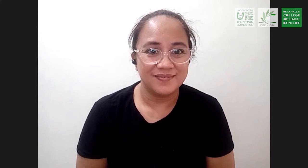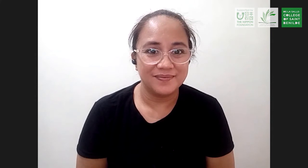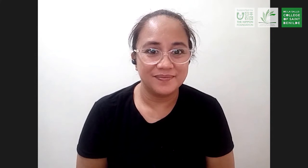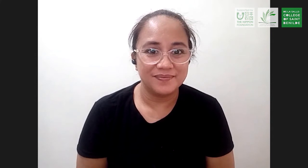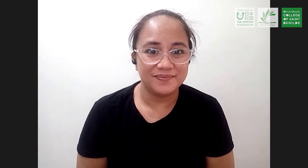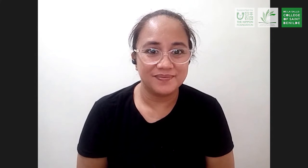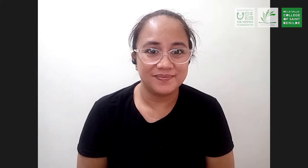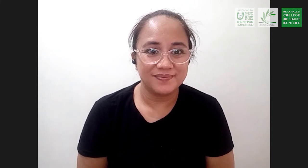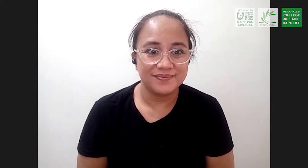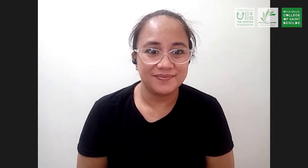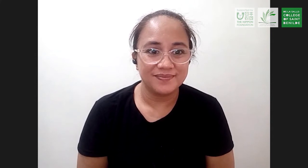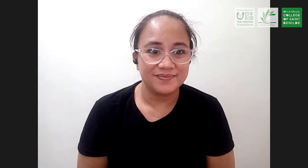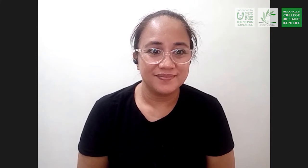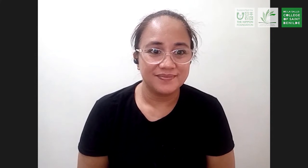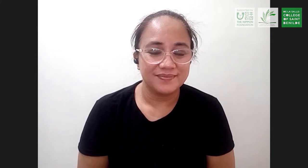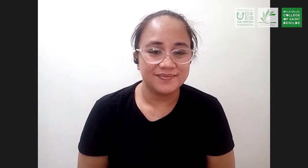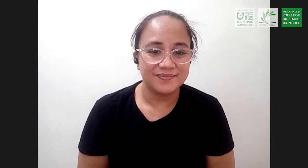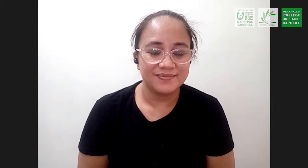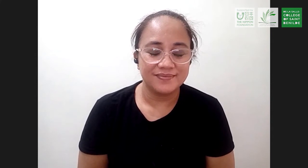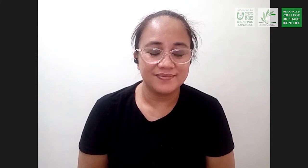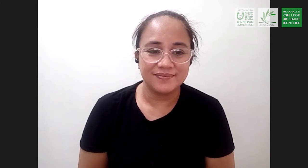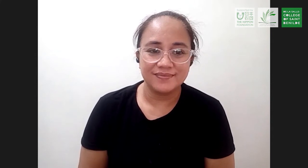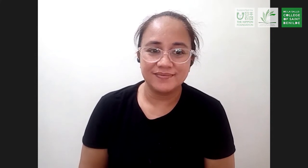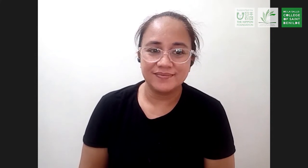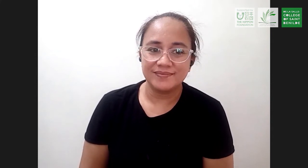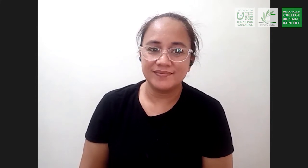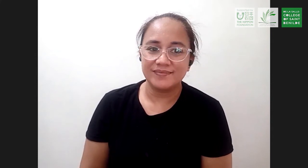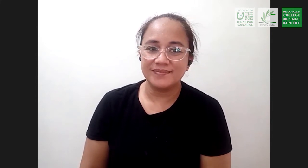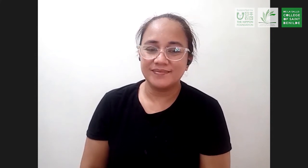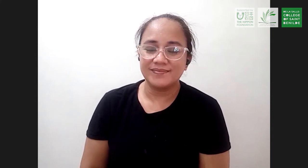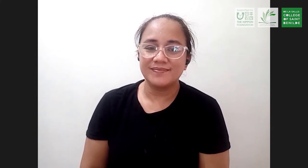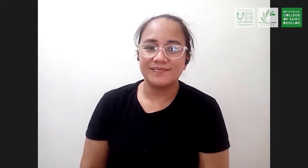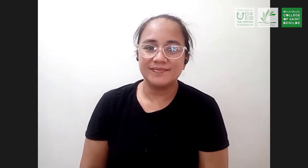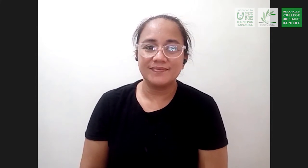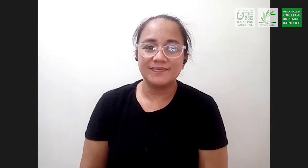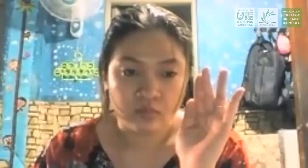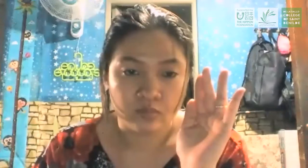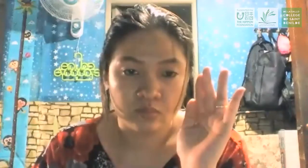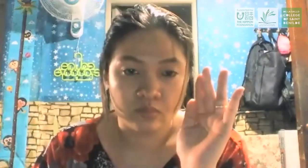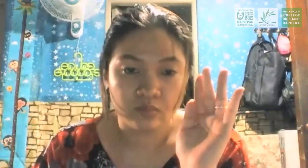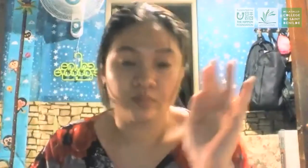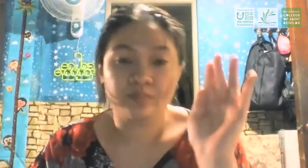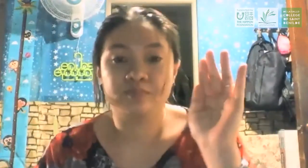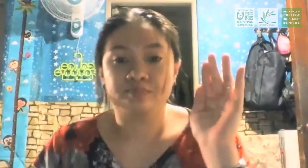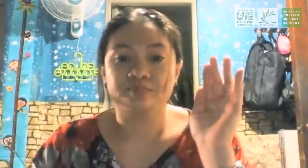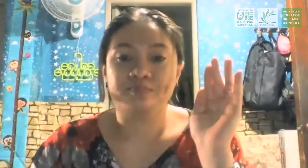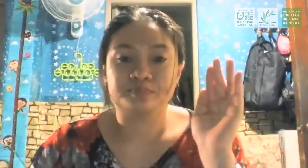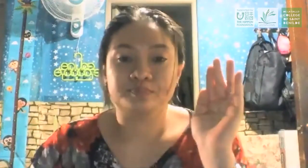Meng has her hand up. Mm-hmm.